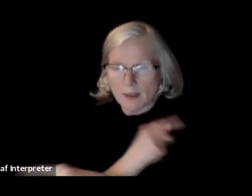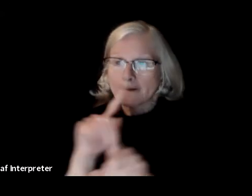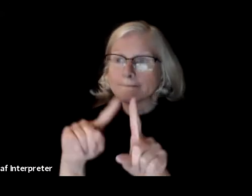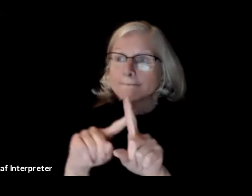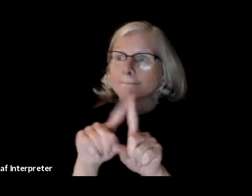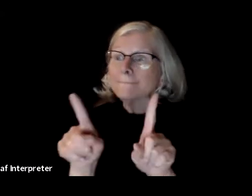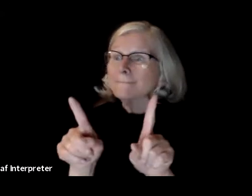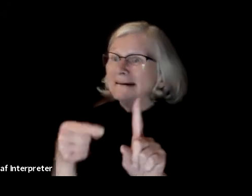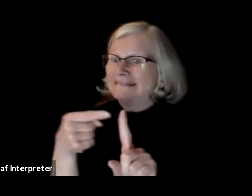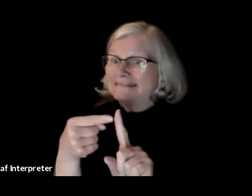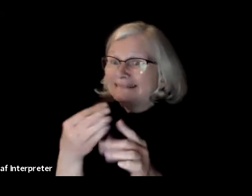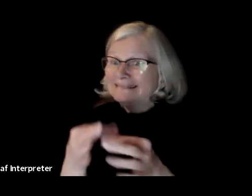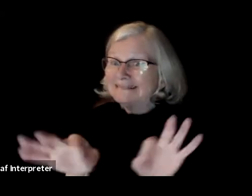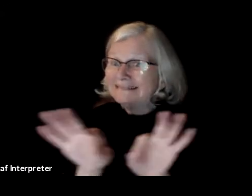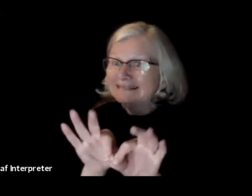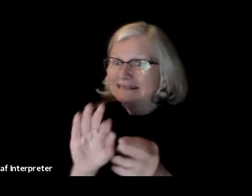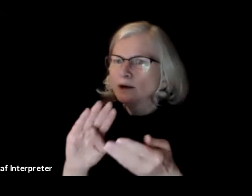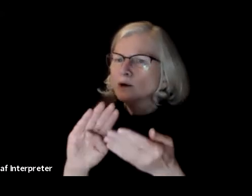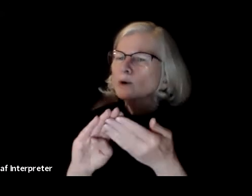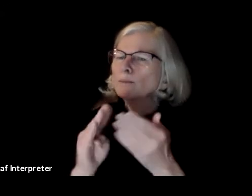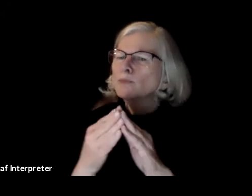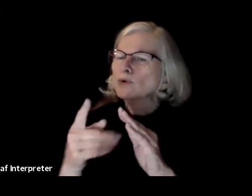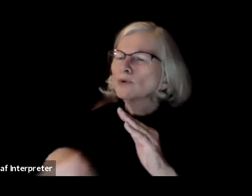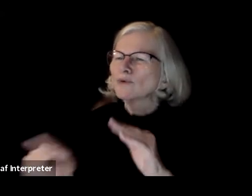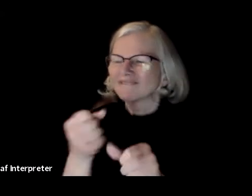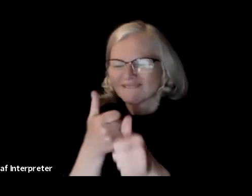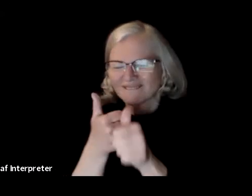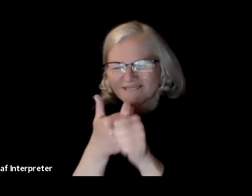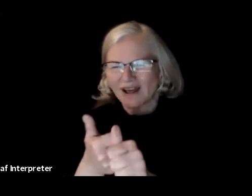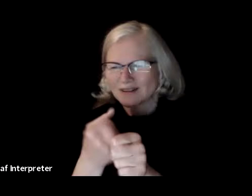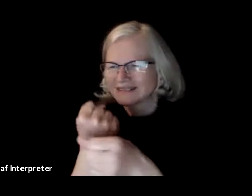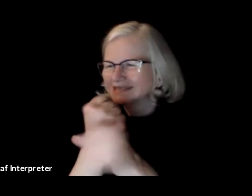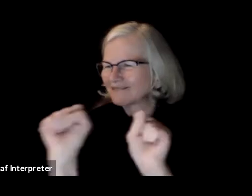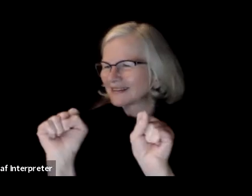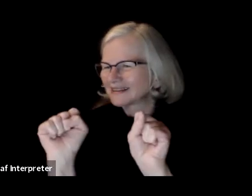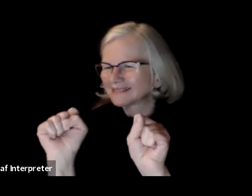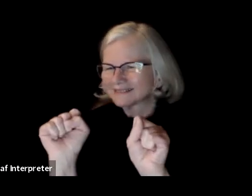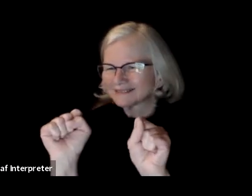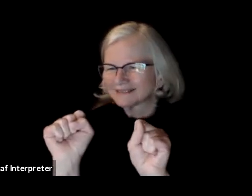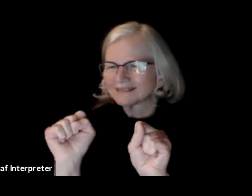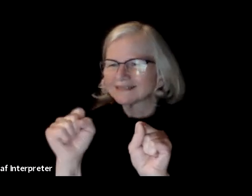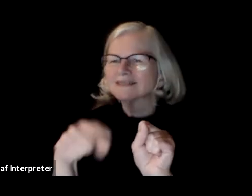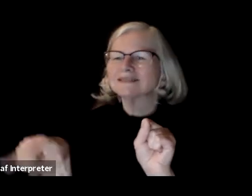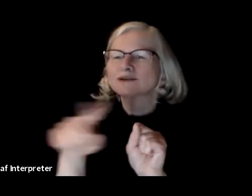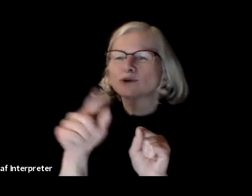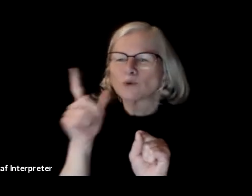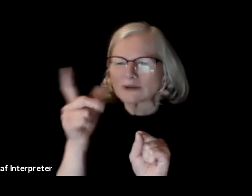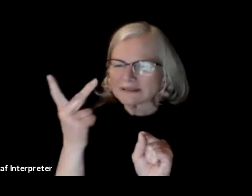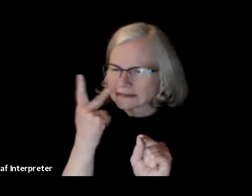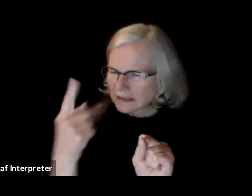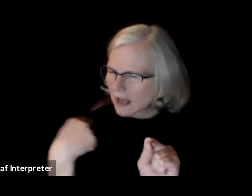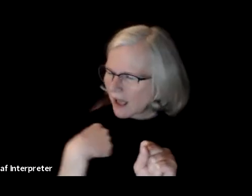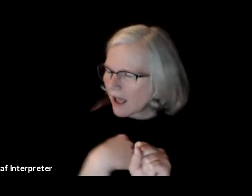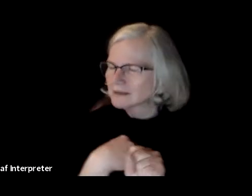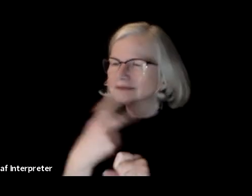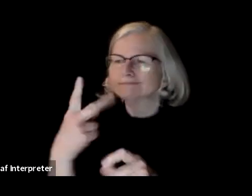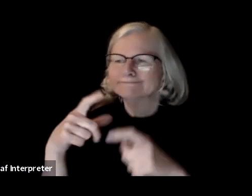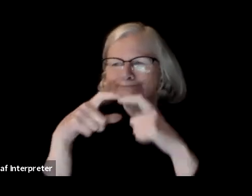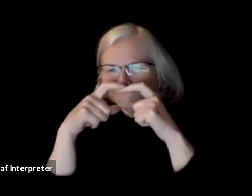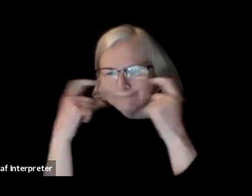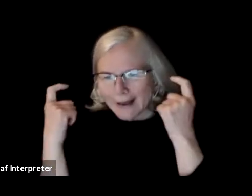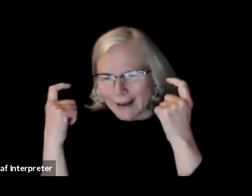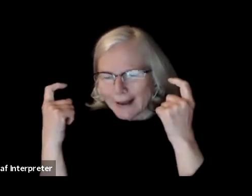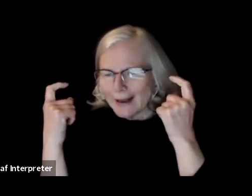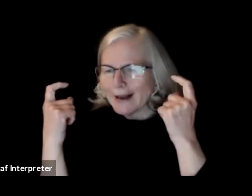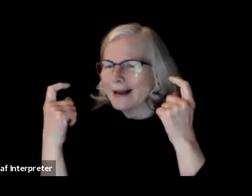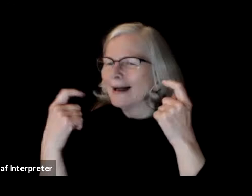safety protocols. You will still see us screening. You will still see masks. You'll still see the infection control practices like hand